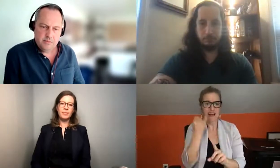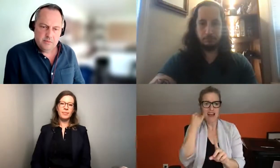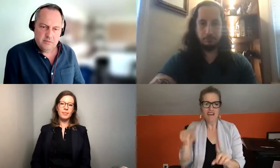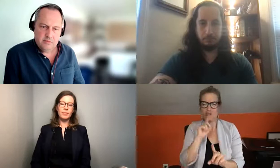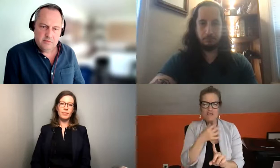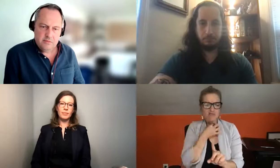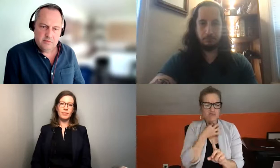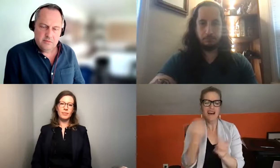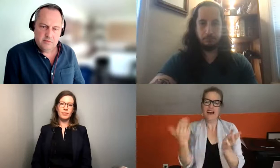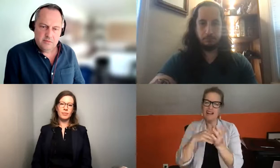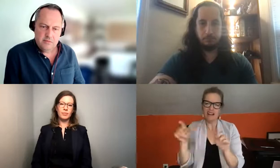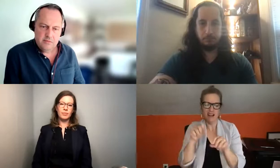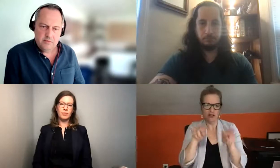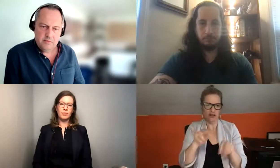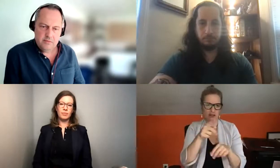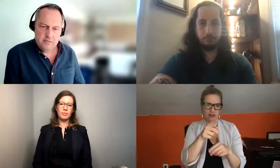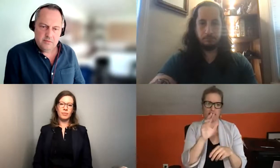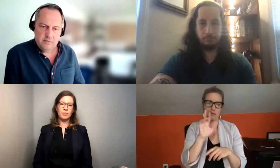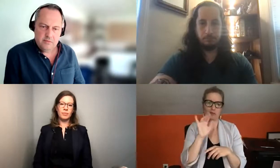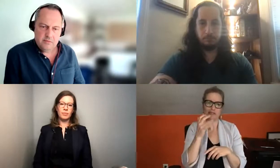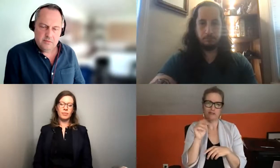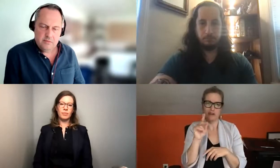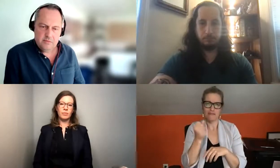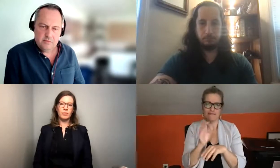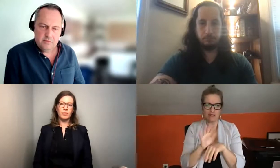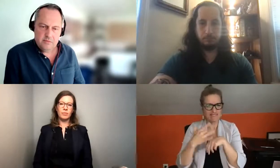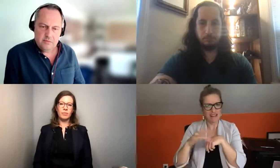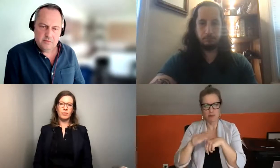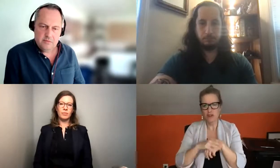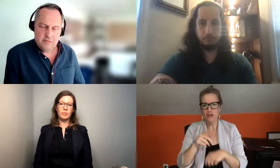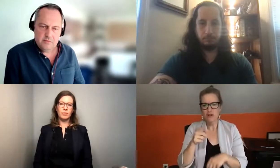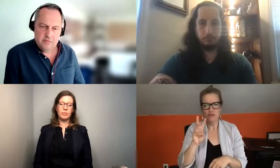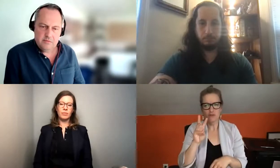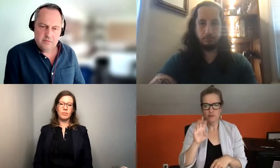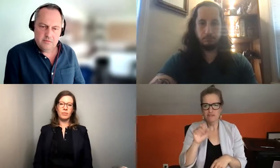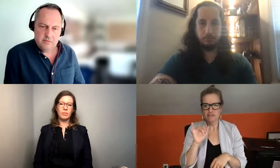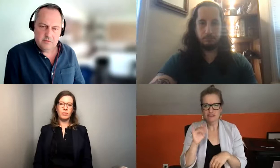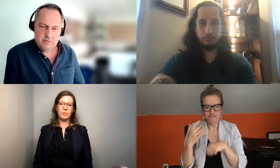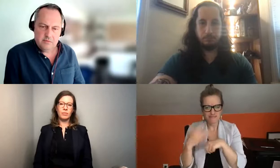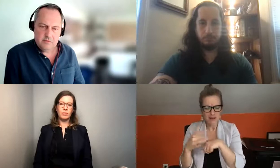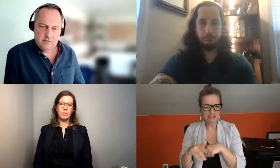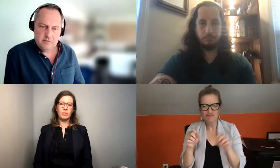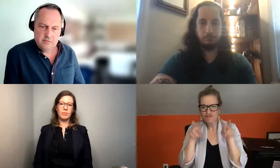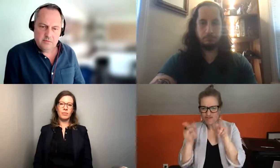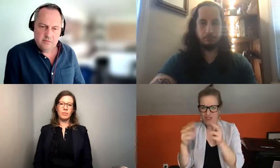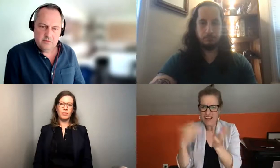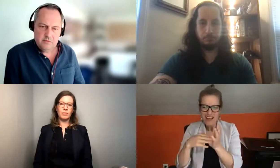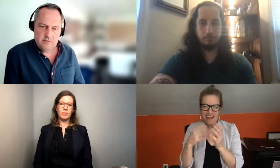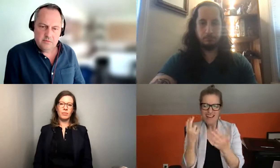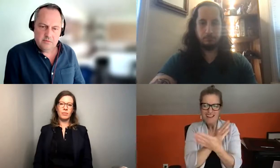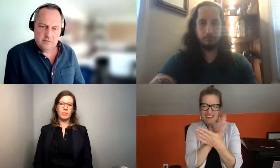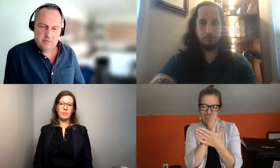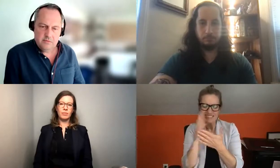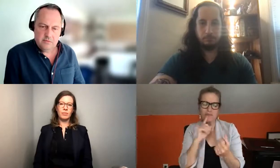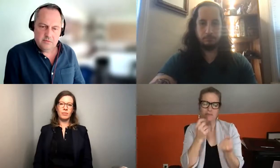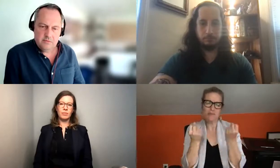And for the audience for joining us today. And again, please check out Richard's video, which is available on the CREST Fest